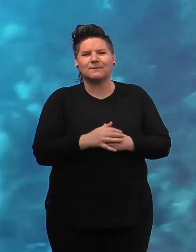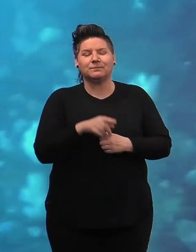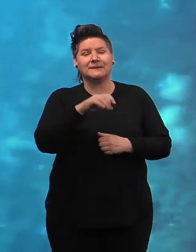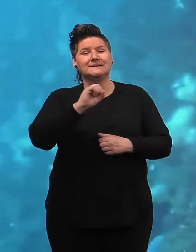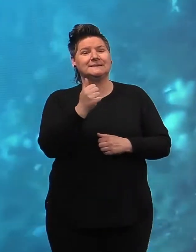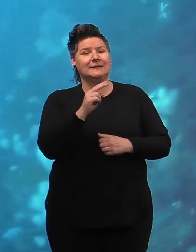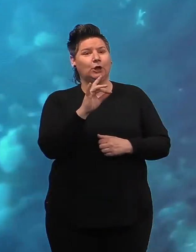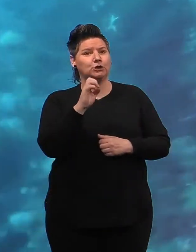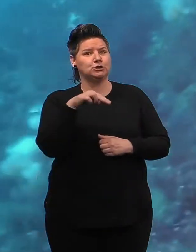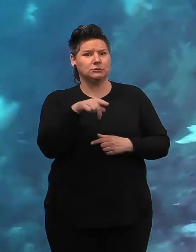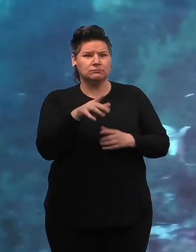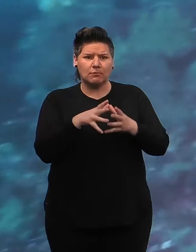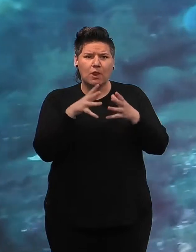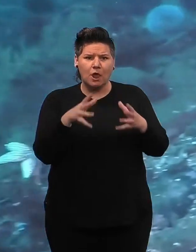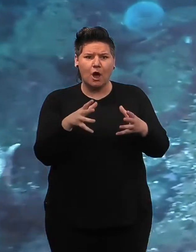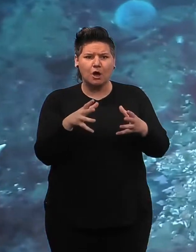large.